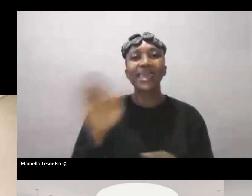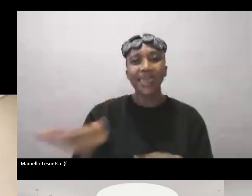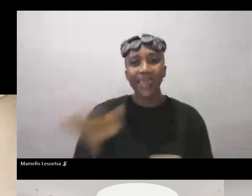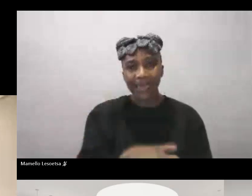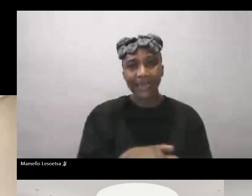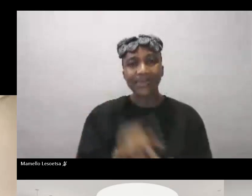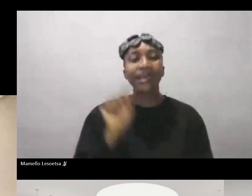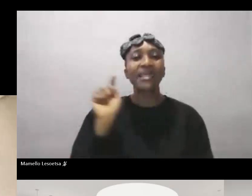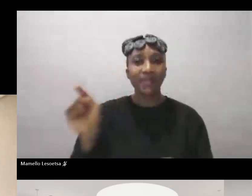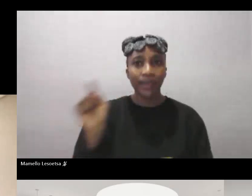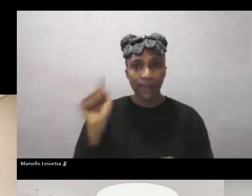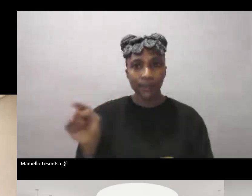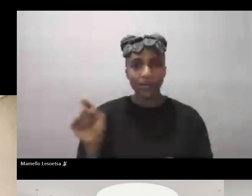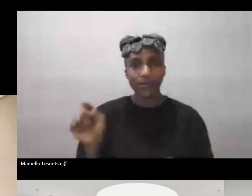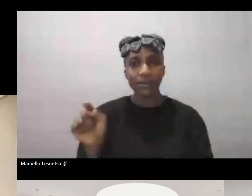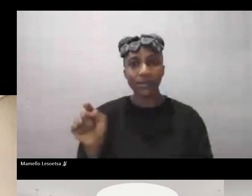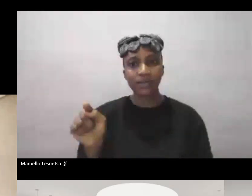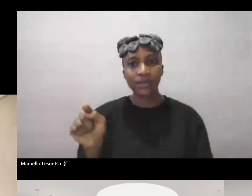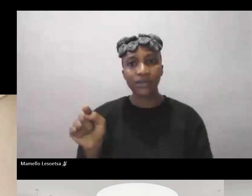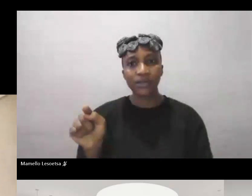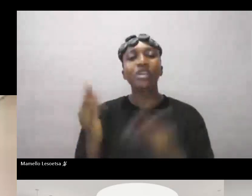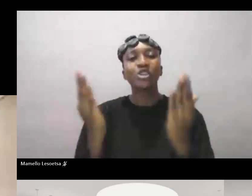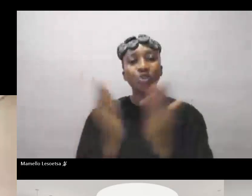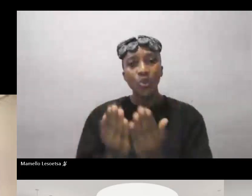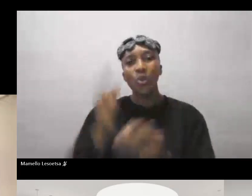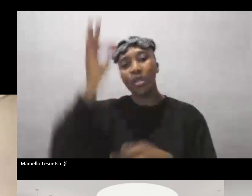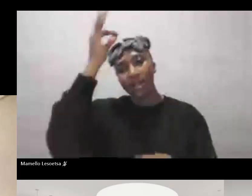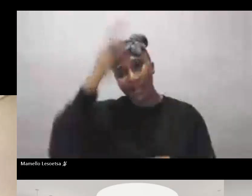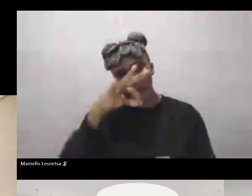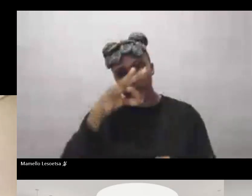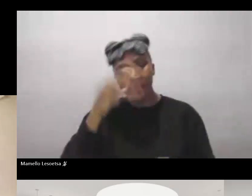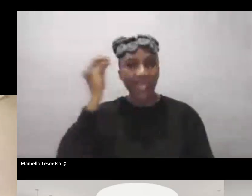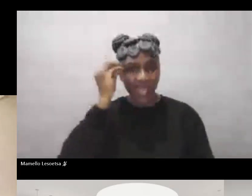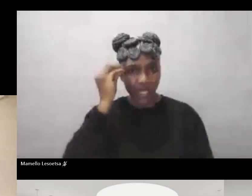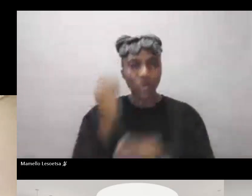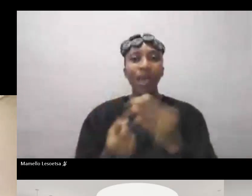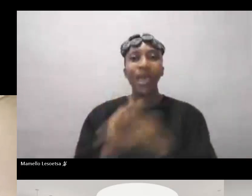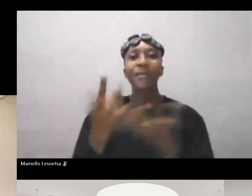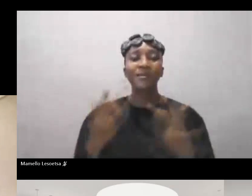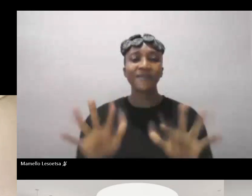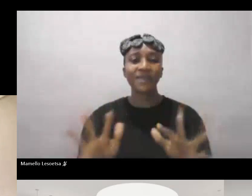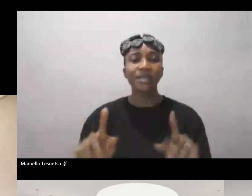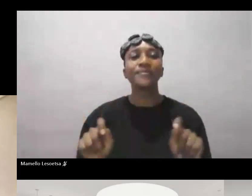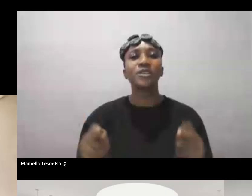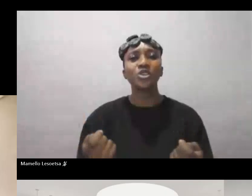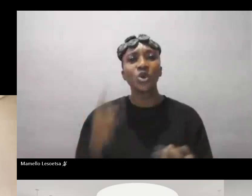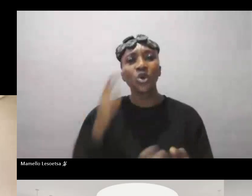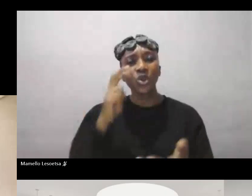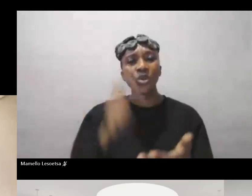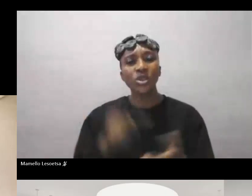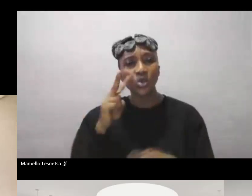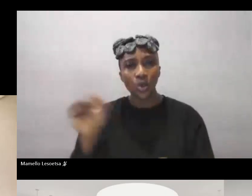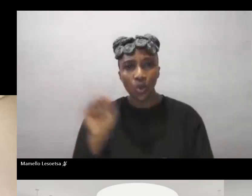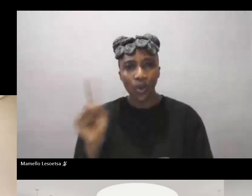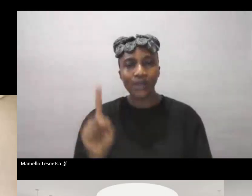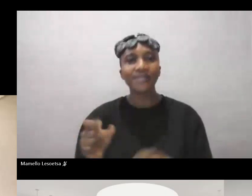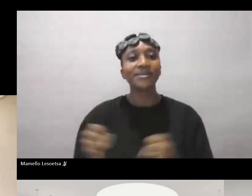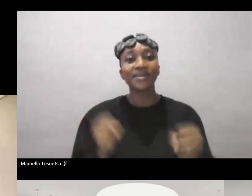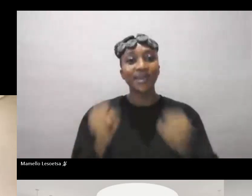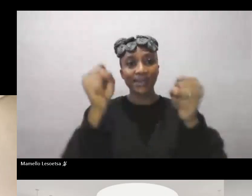school, let's say school government, issue that is happening. So you then need to look at, okay, what are the strategies in